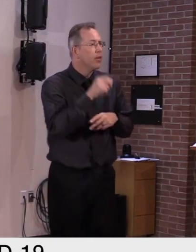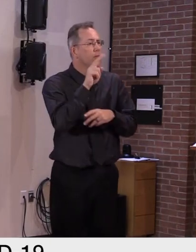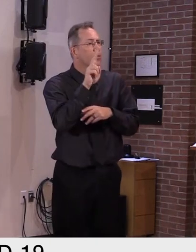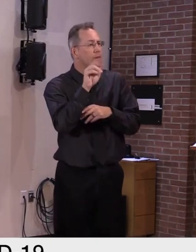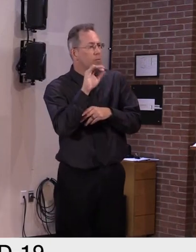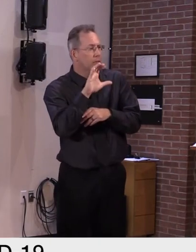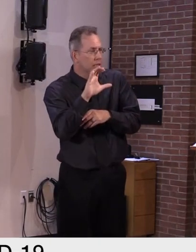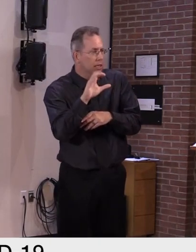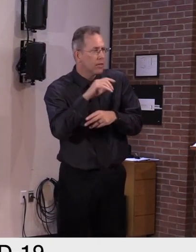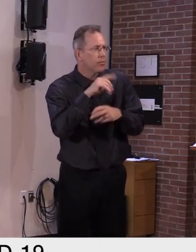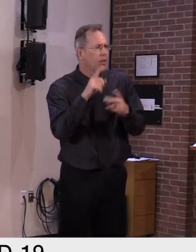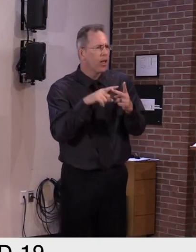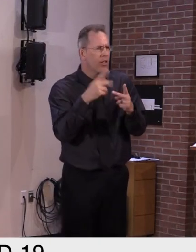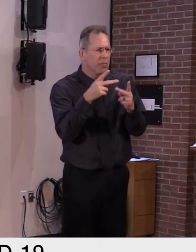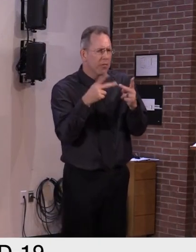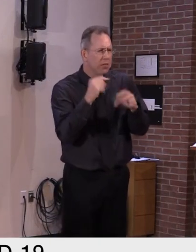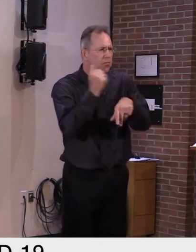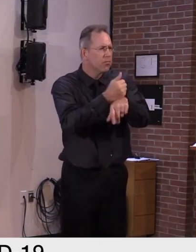provide the details.